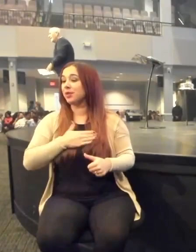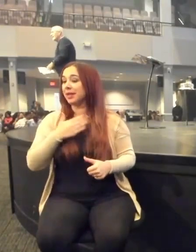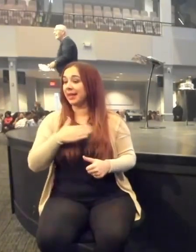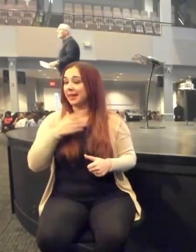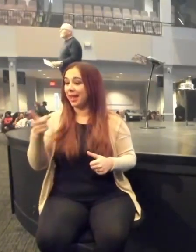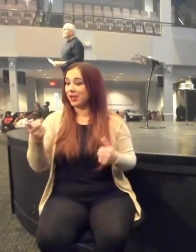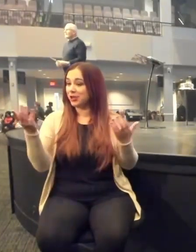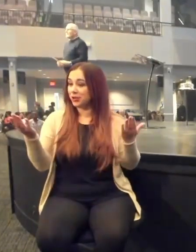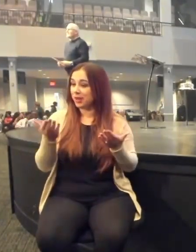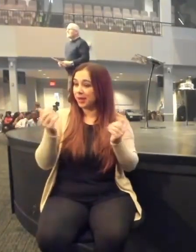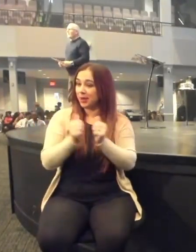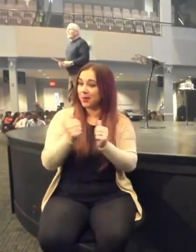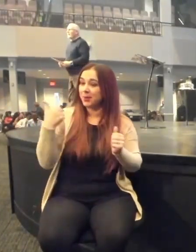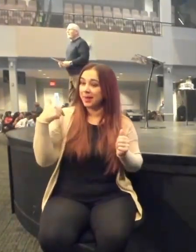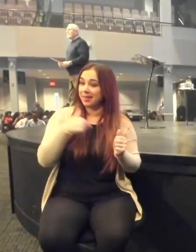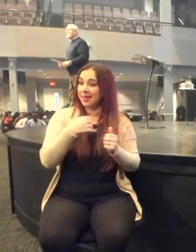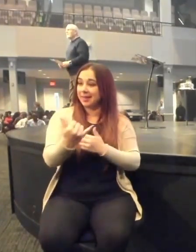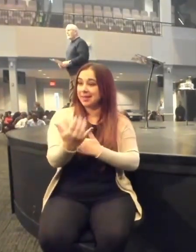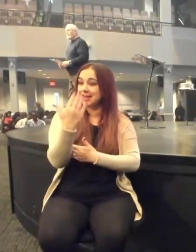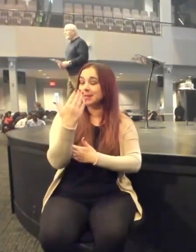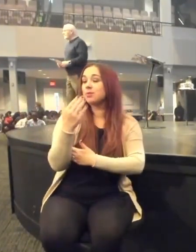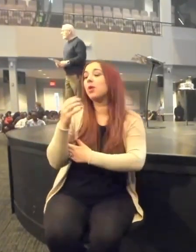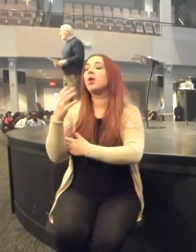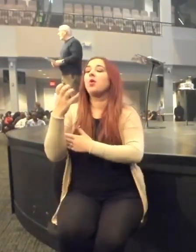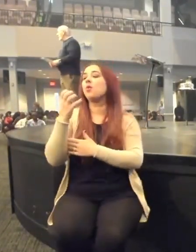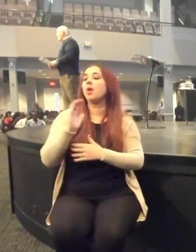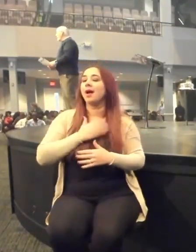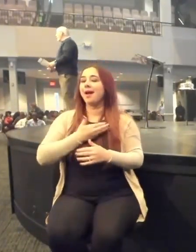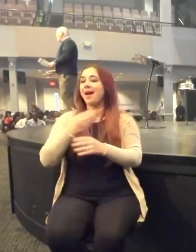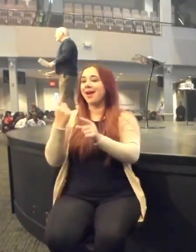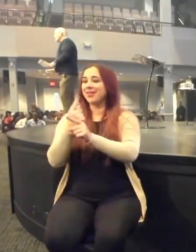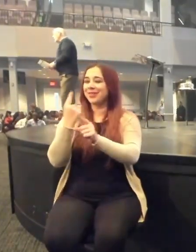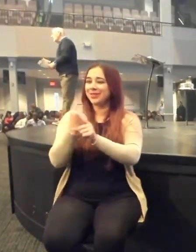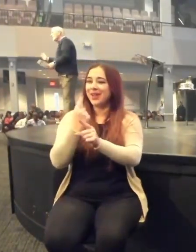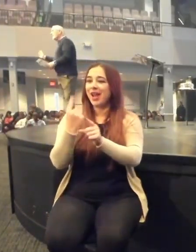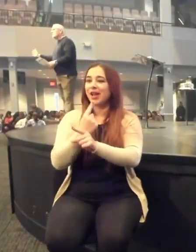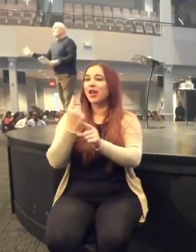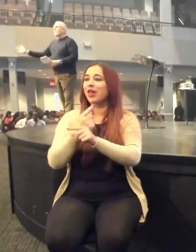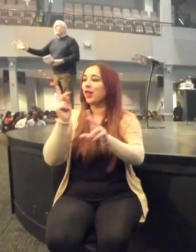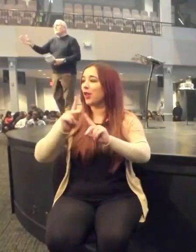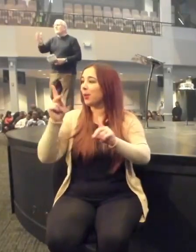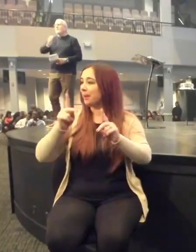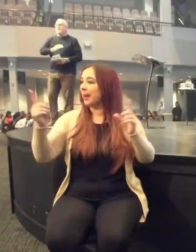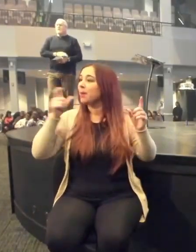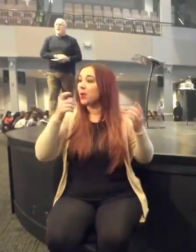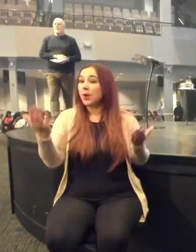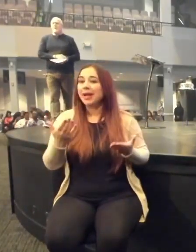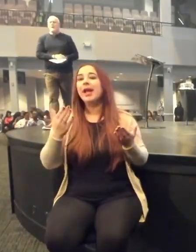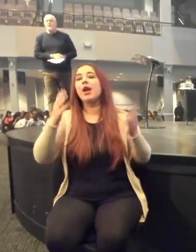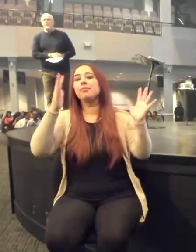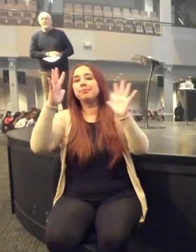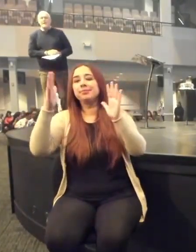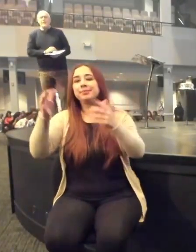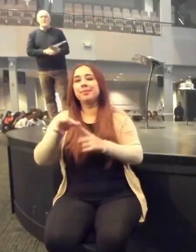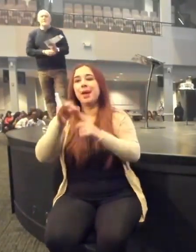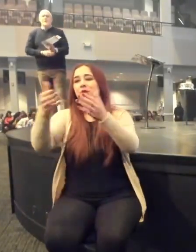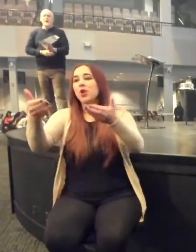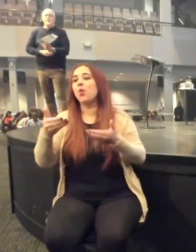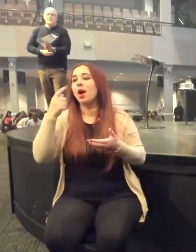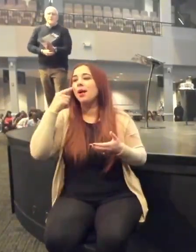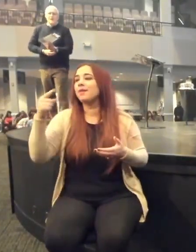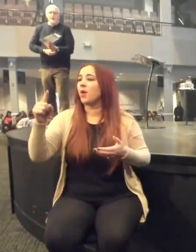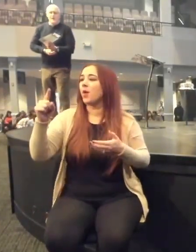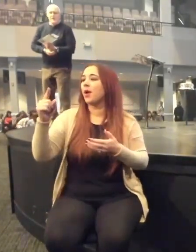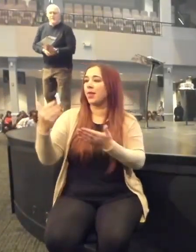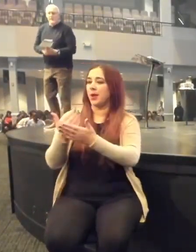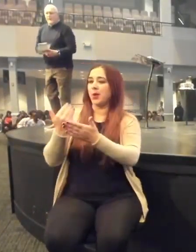glad to have you with us this morning. I'm going to ask all of our regulars to give the warmest welcome to those who are with us for the first time today. We're so glad